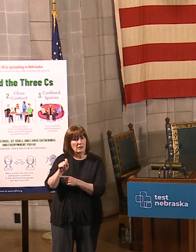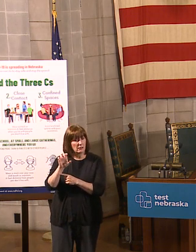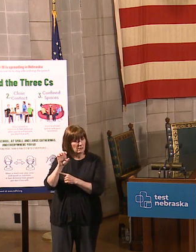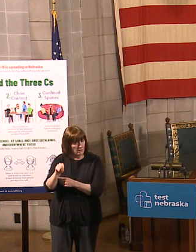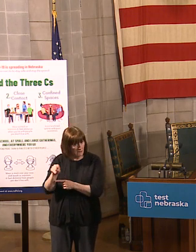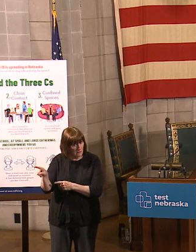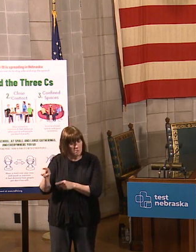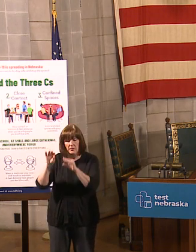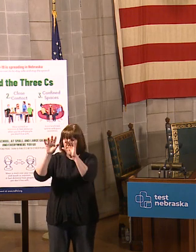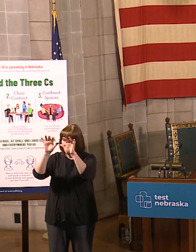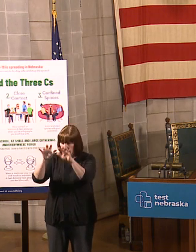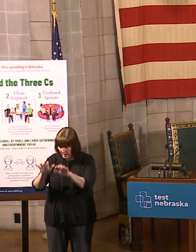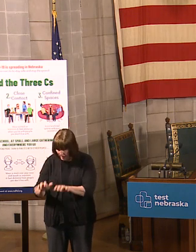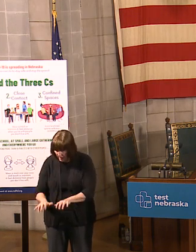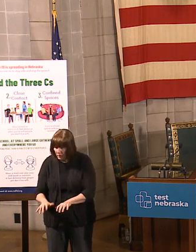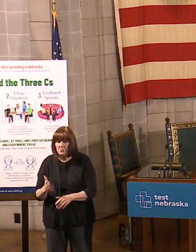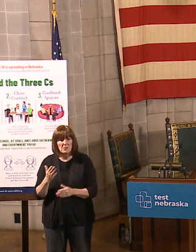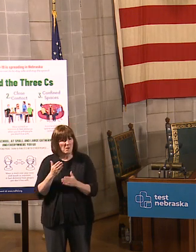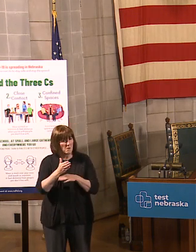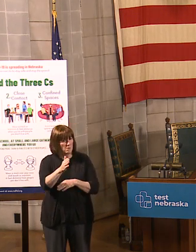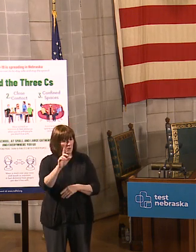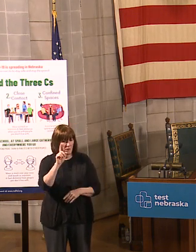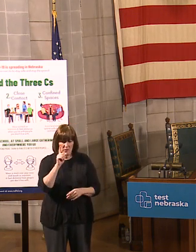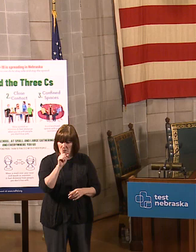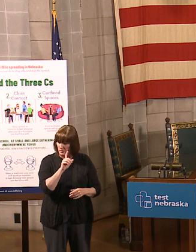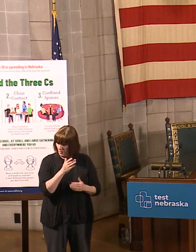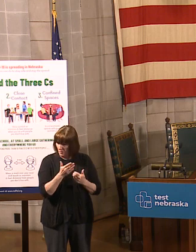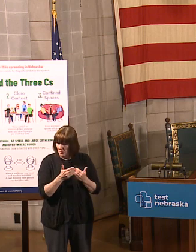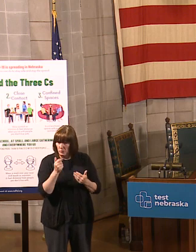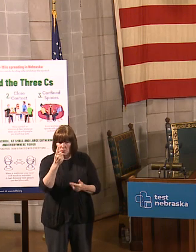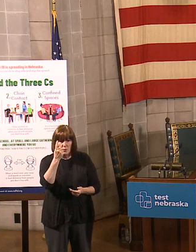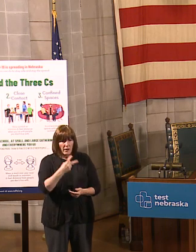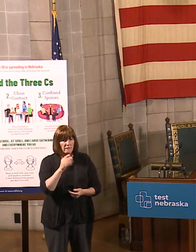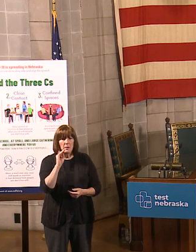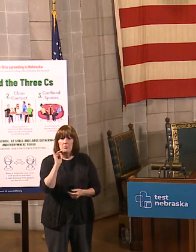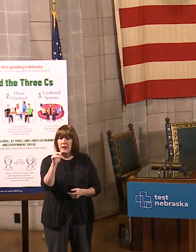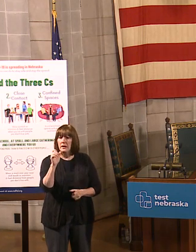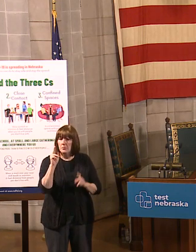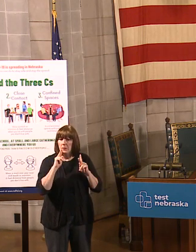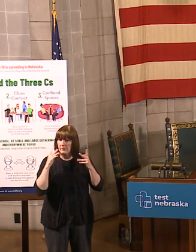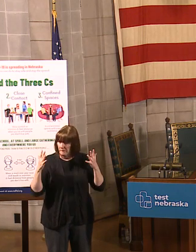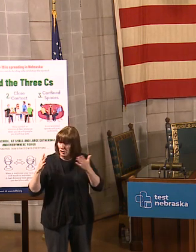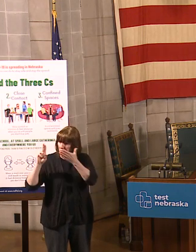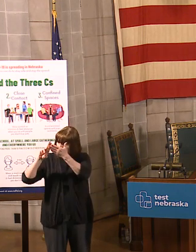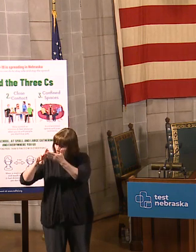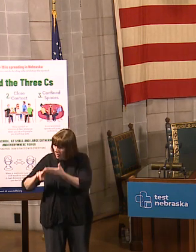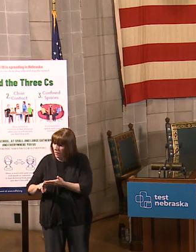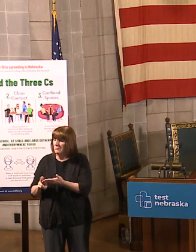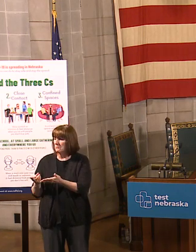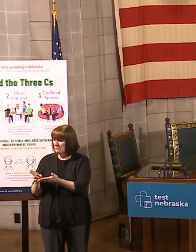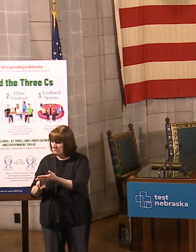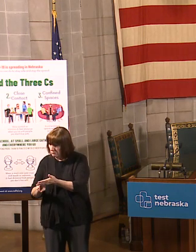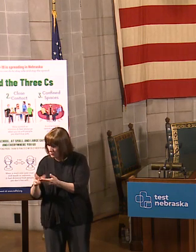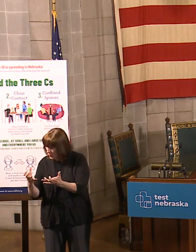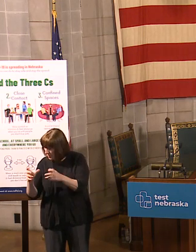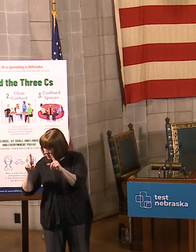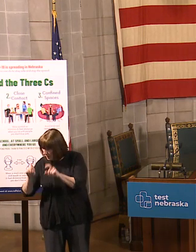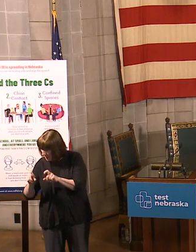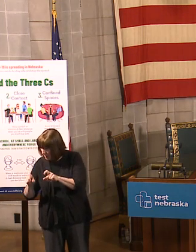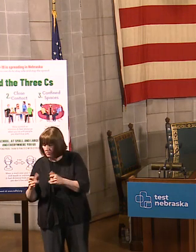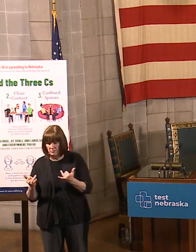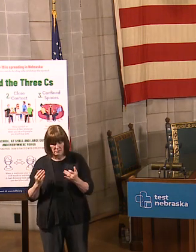out a profile. We've had over 500,000 Nebraskans do that. And then you can sign up for a test. We've delivered over 422,000